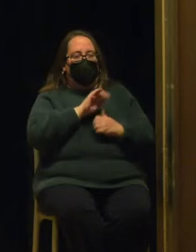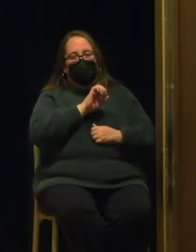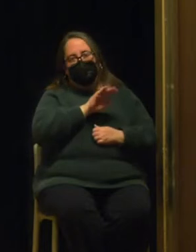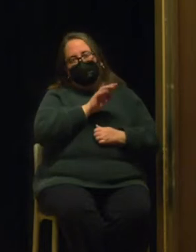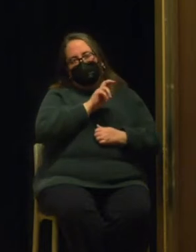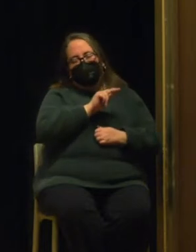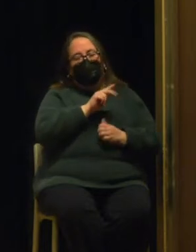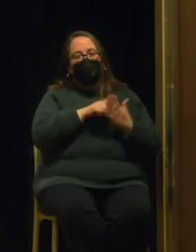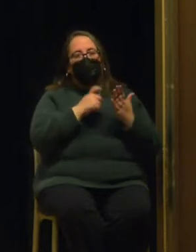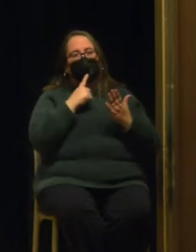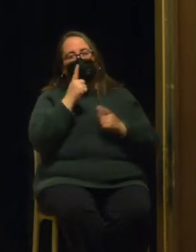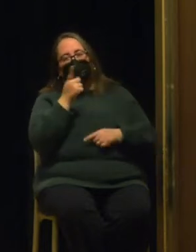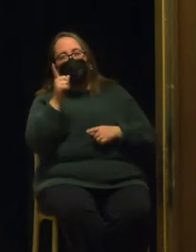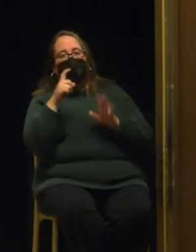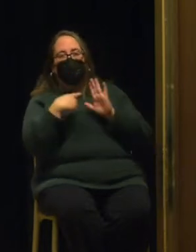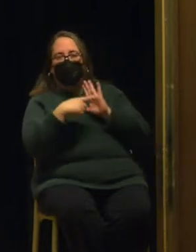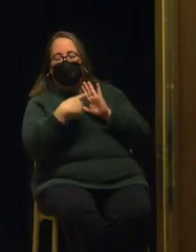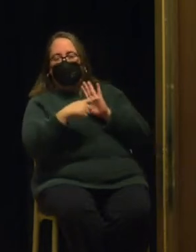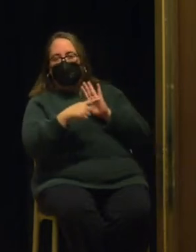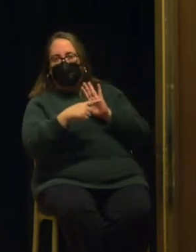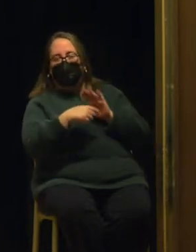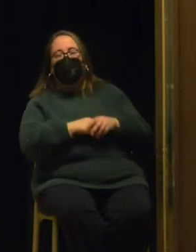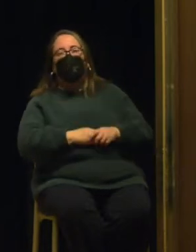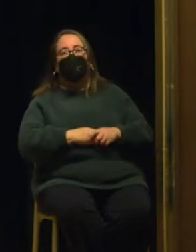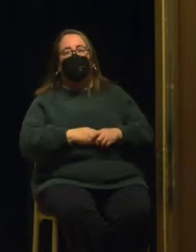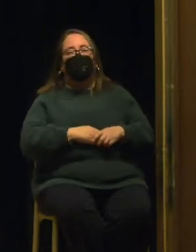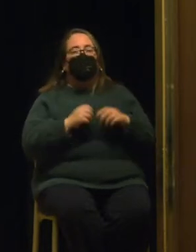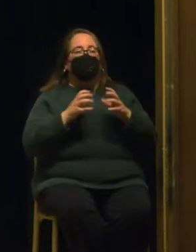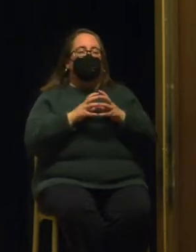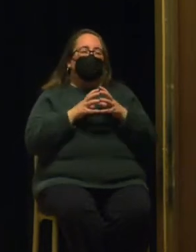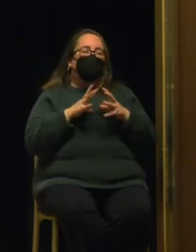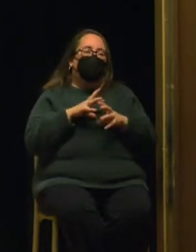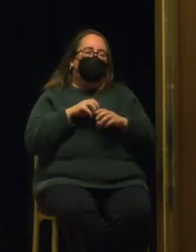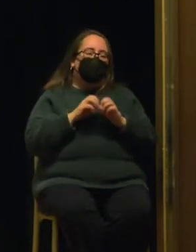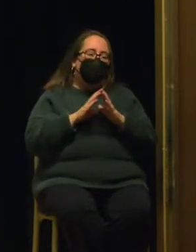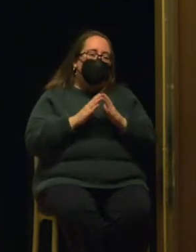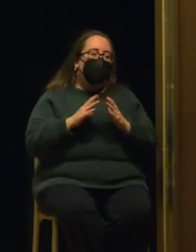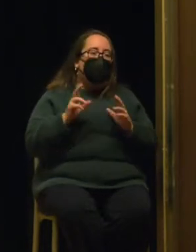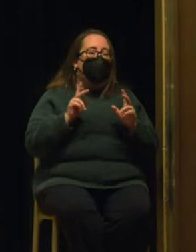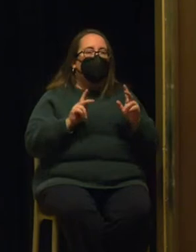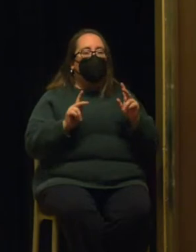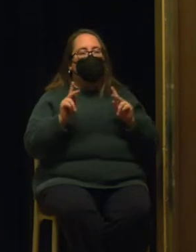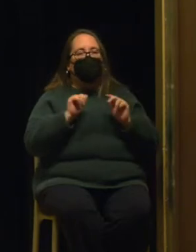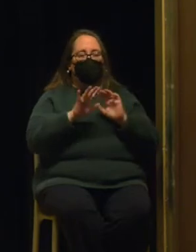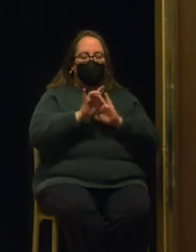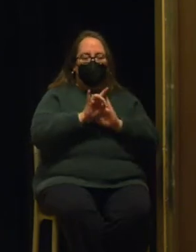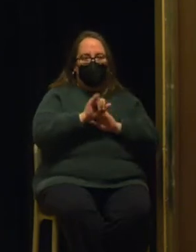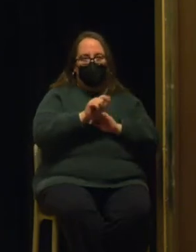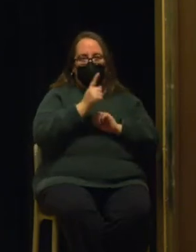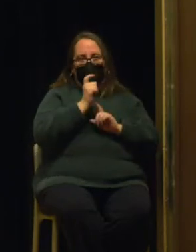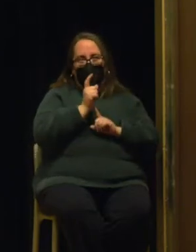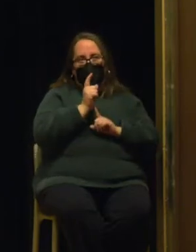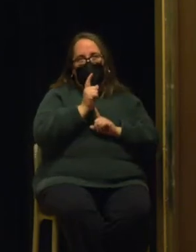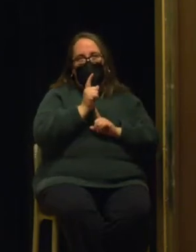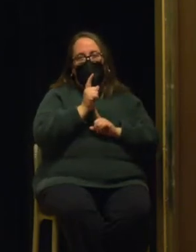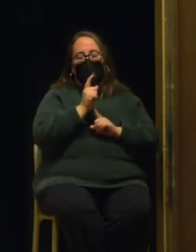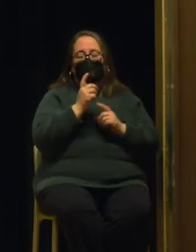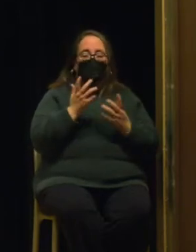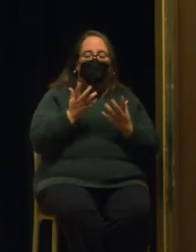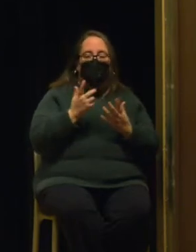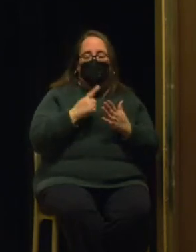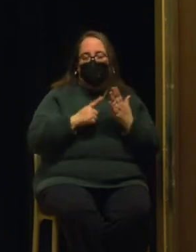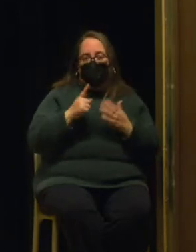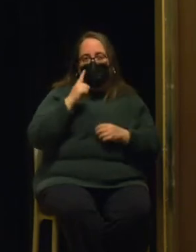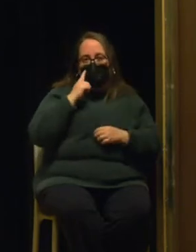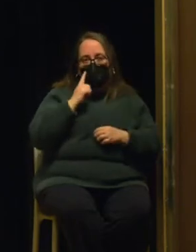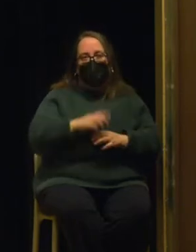say to critics? Like, there's so much in this book. And if people singled out that moment, like, what do you